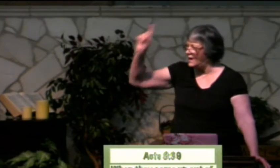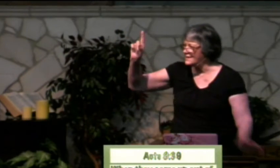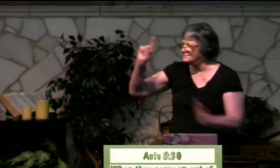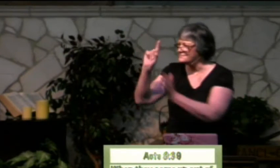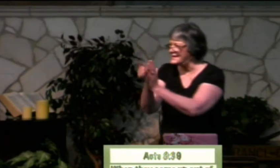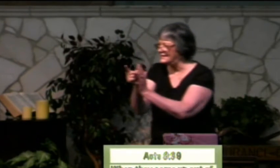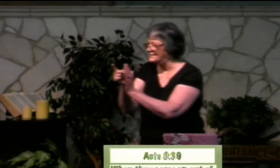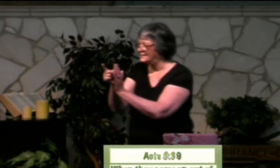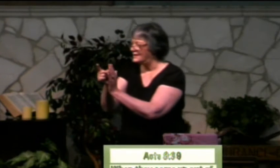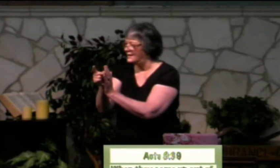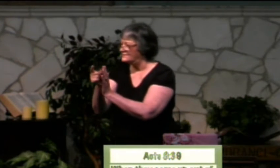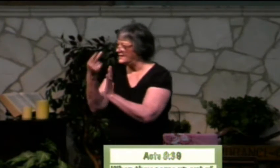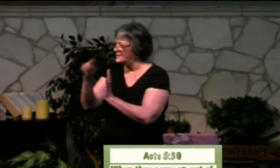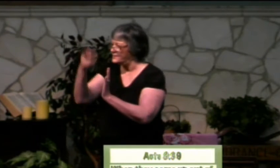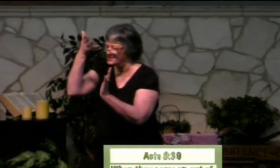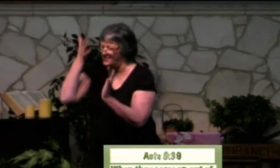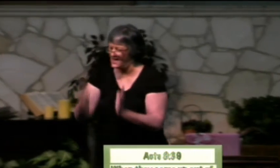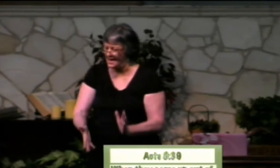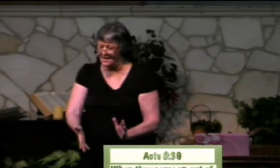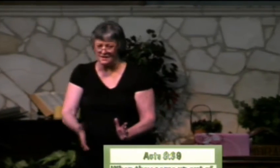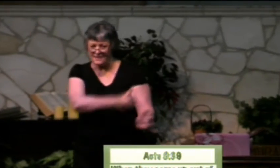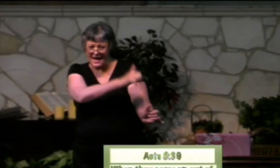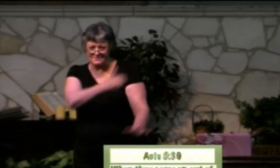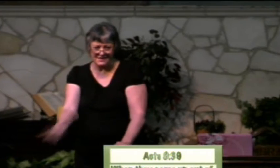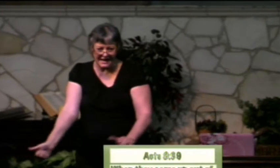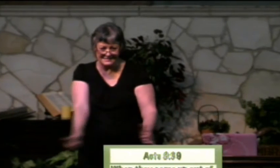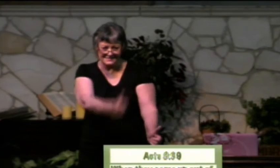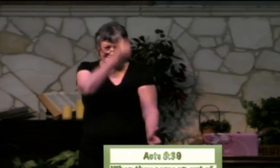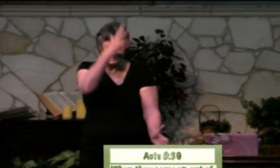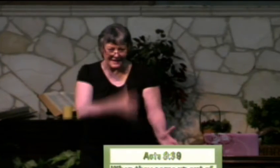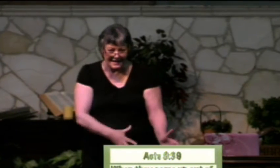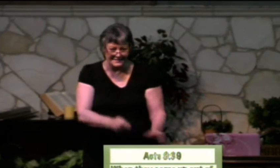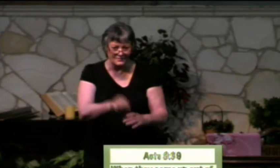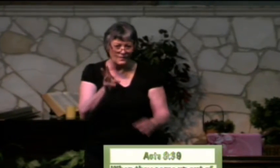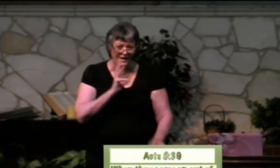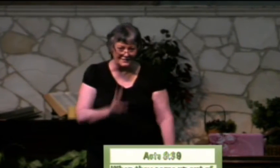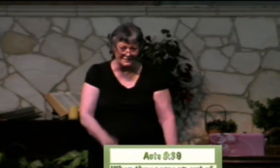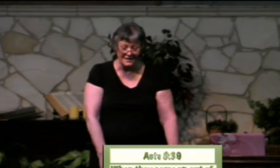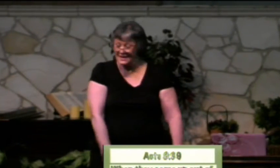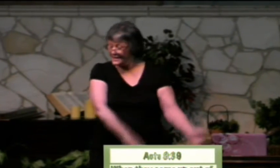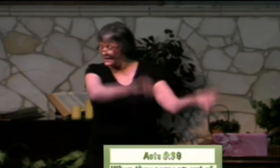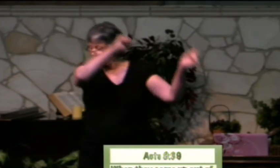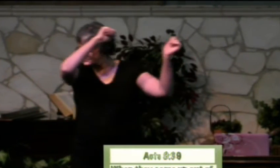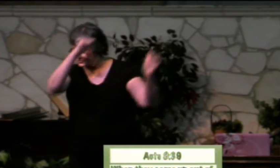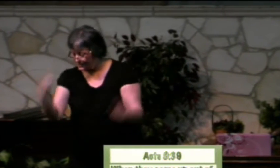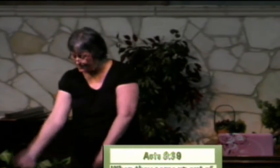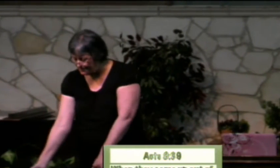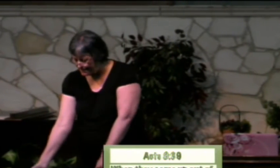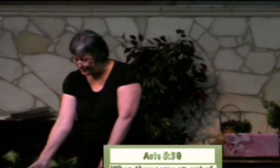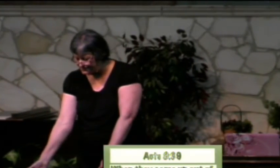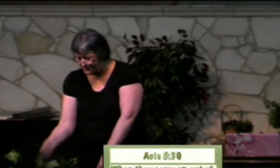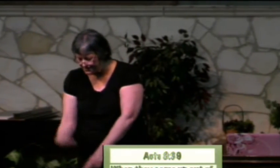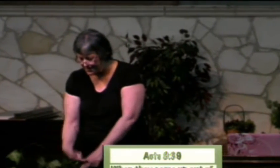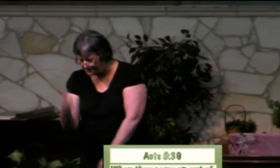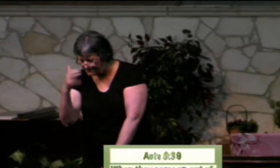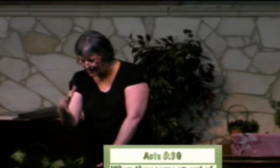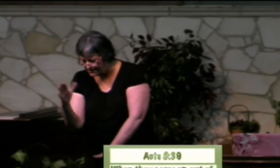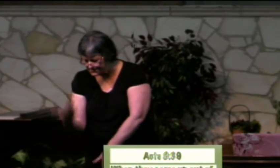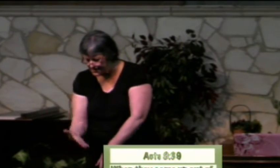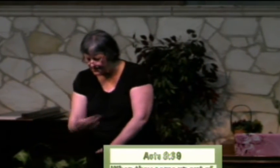One minute, Philip was there baptizing this man in water. He goes, "Doom, I baptize you in the name of the Father, the Son, and the